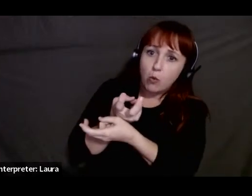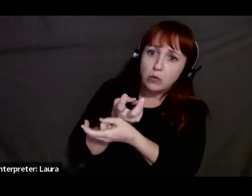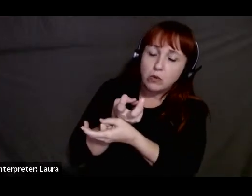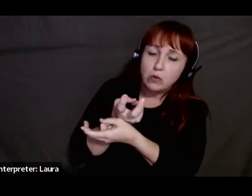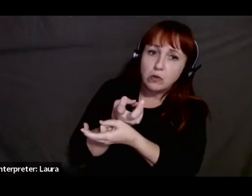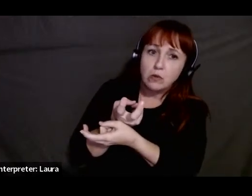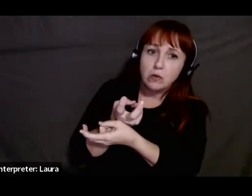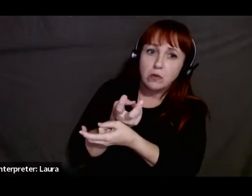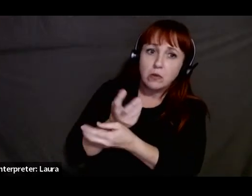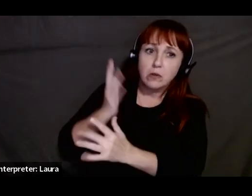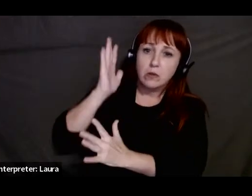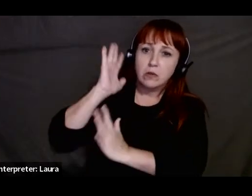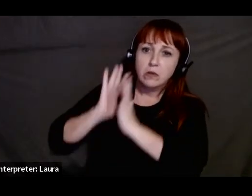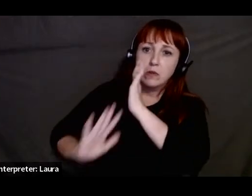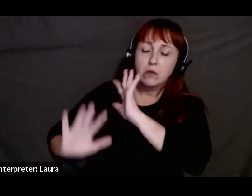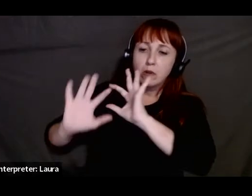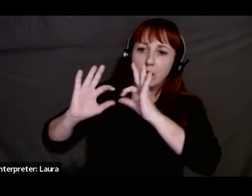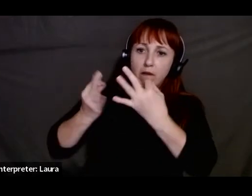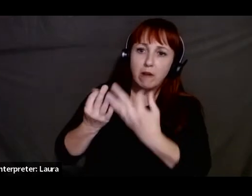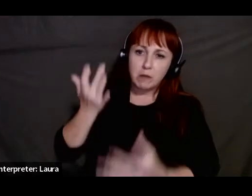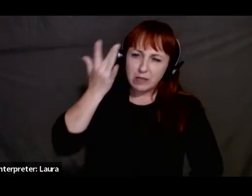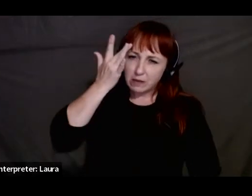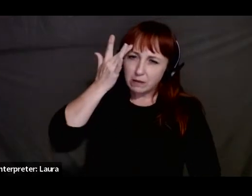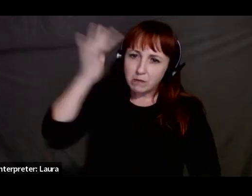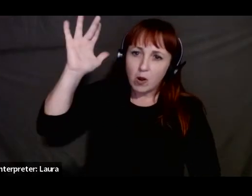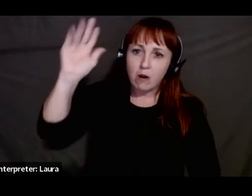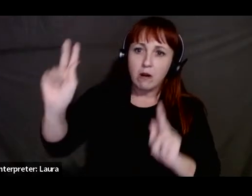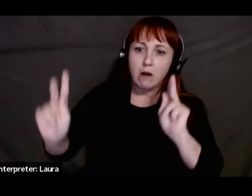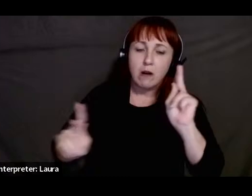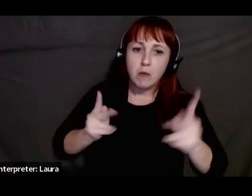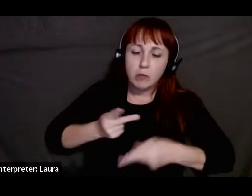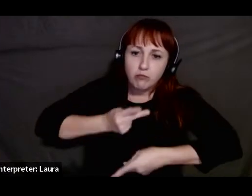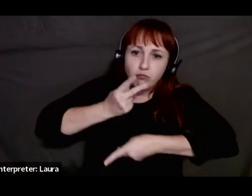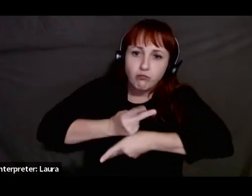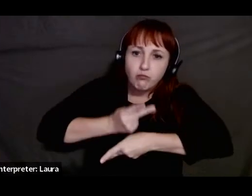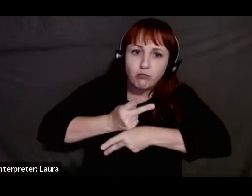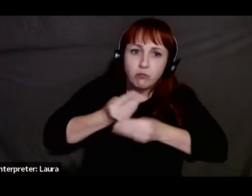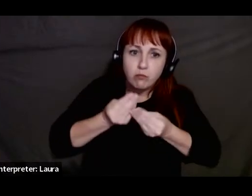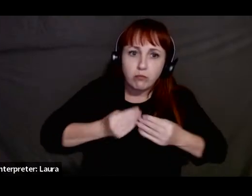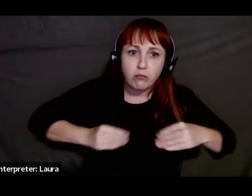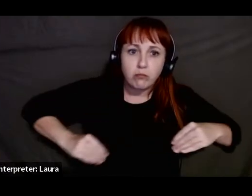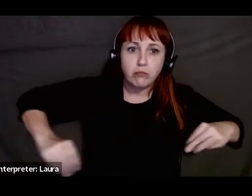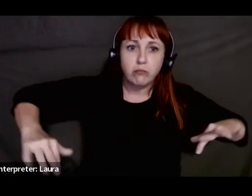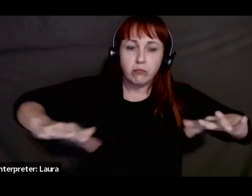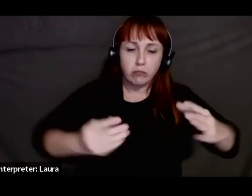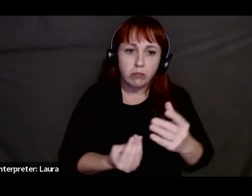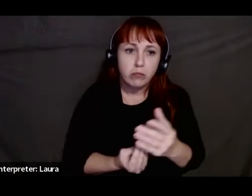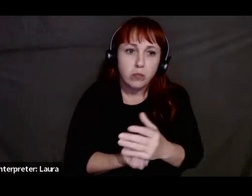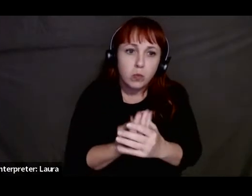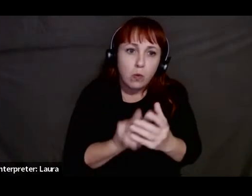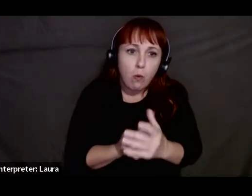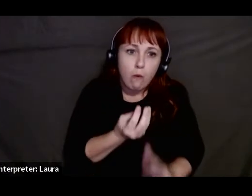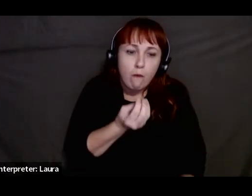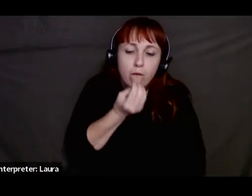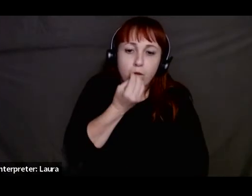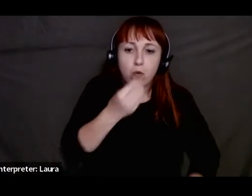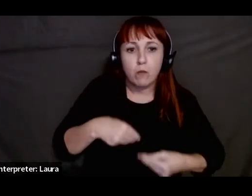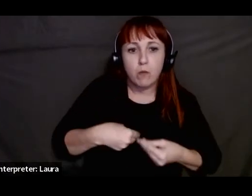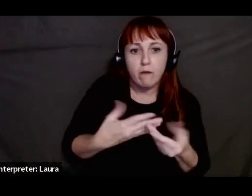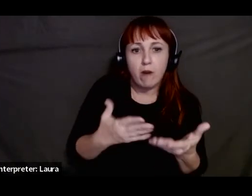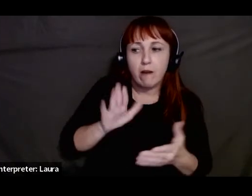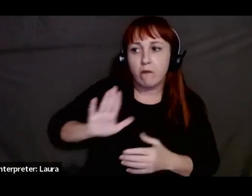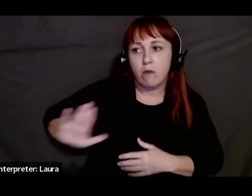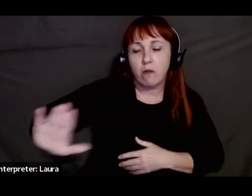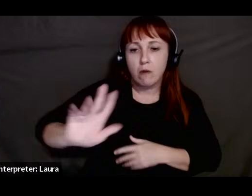Our ancestors were smart people who cultivate the land, who grow food to provide for their people.